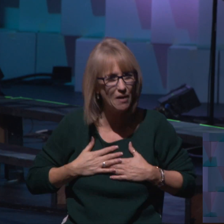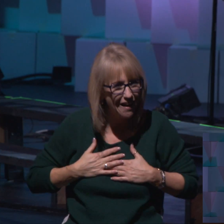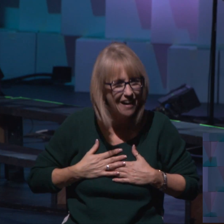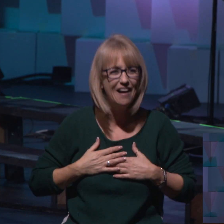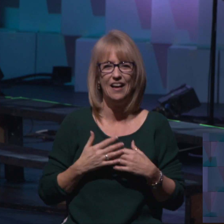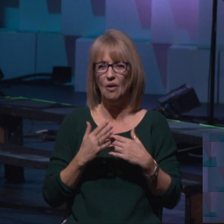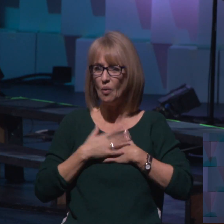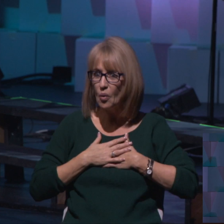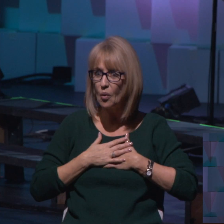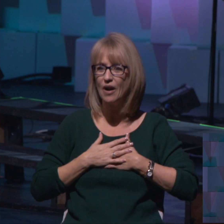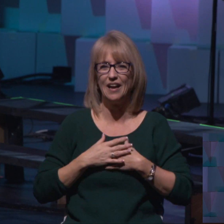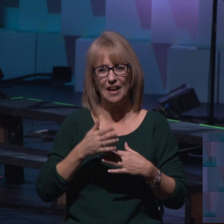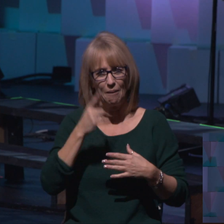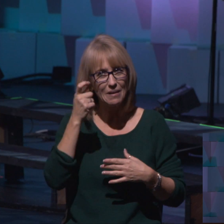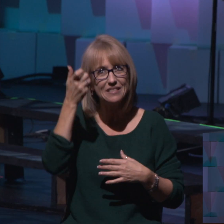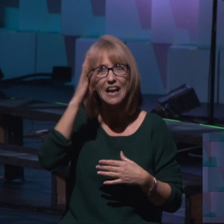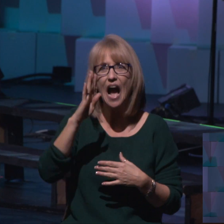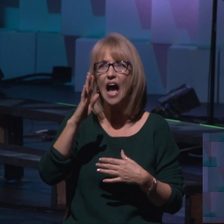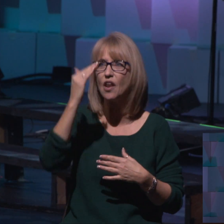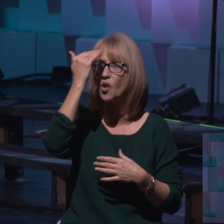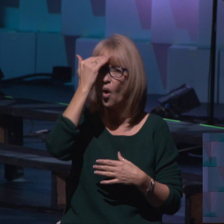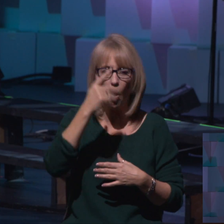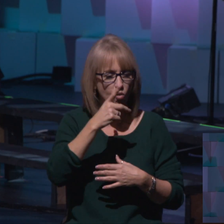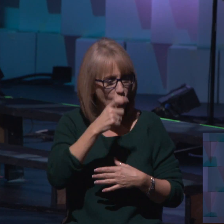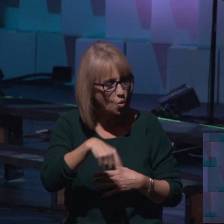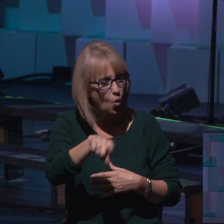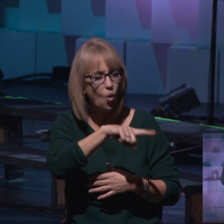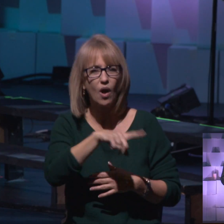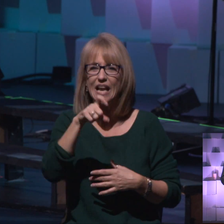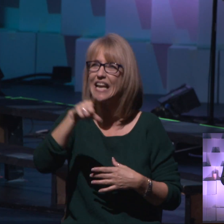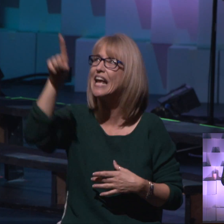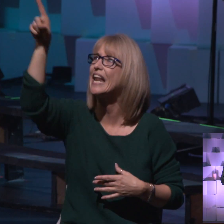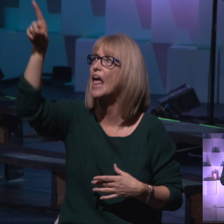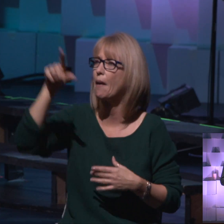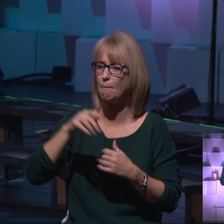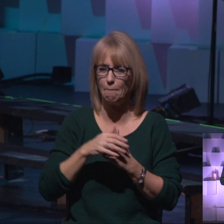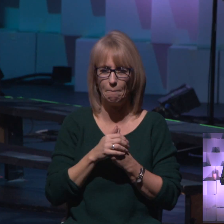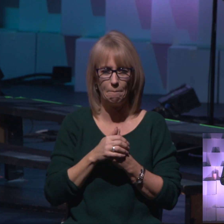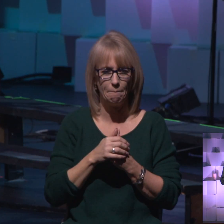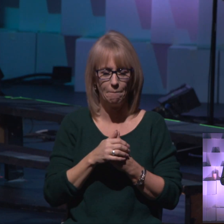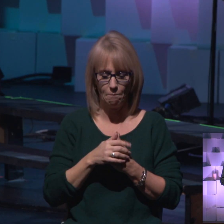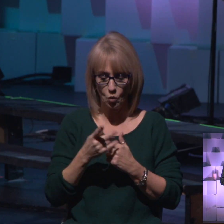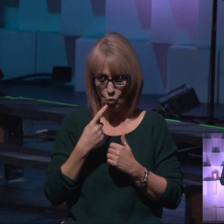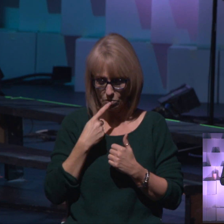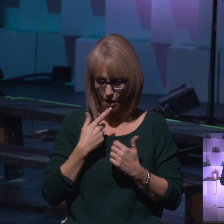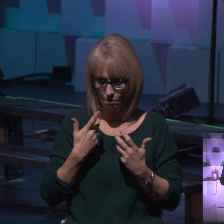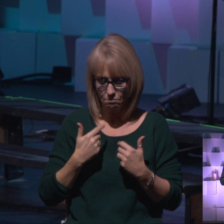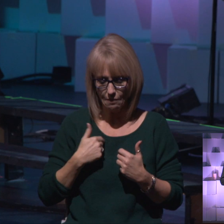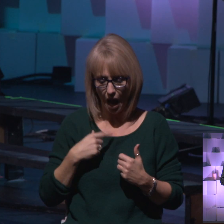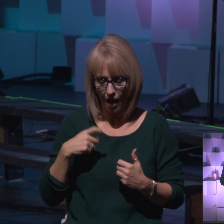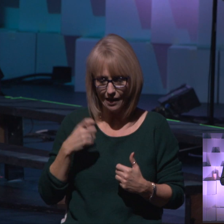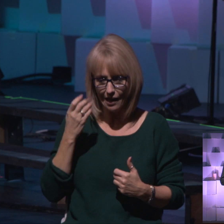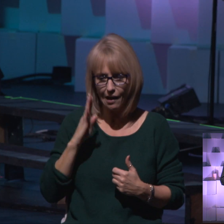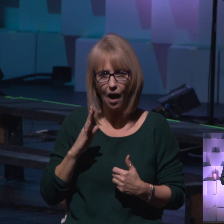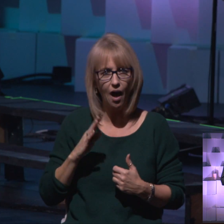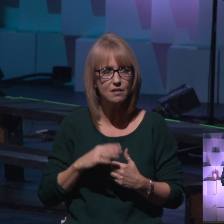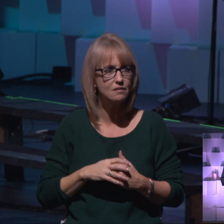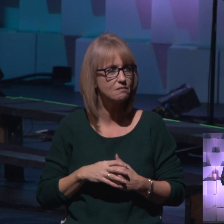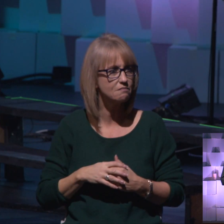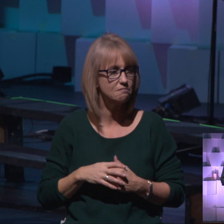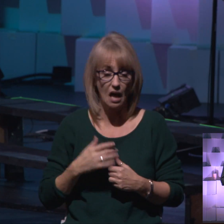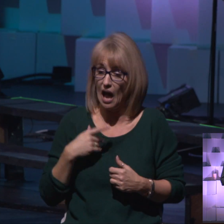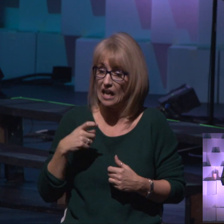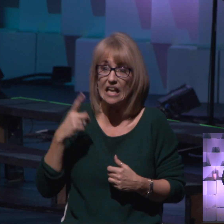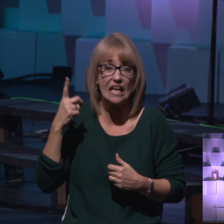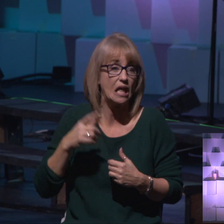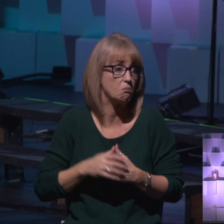people who see their need of him. People just see, I need God in my life. I need him.